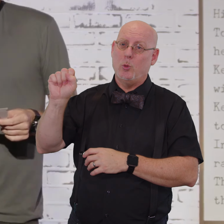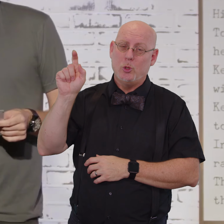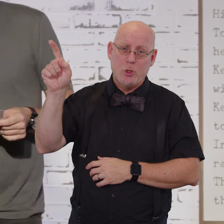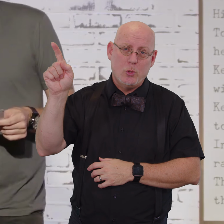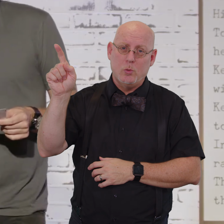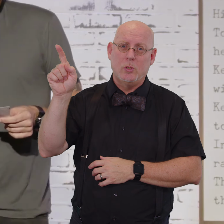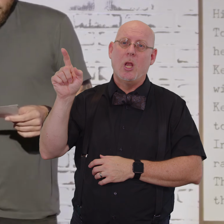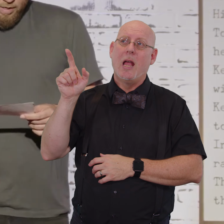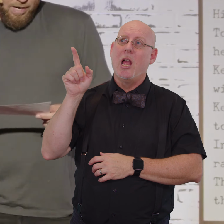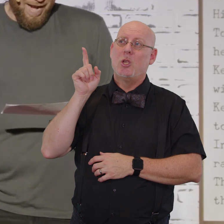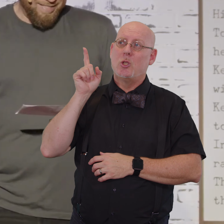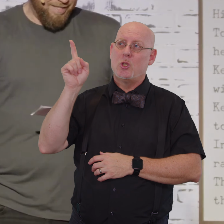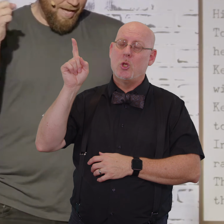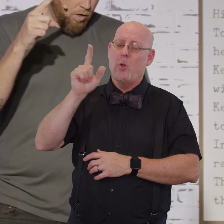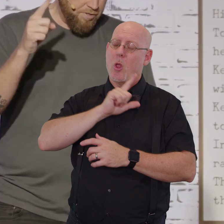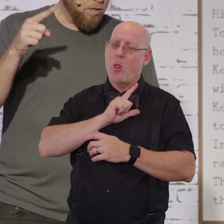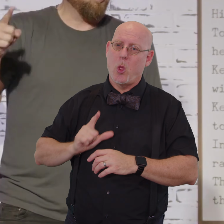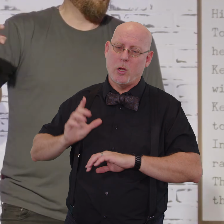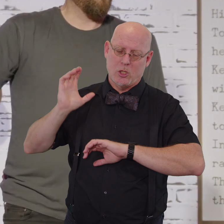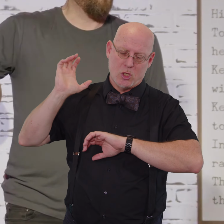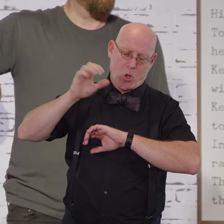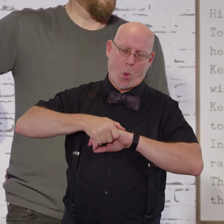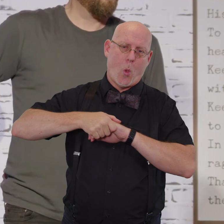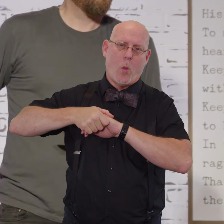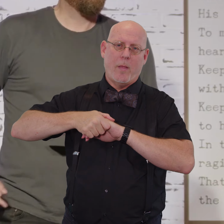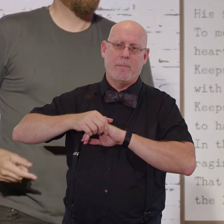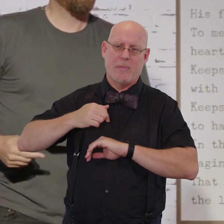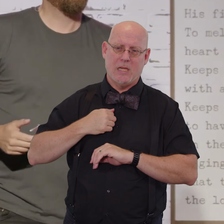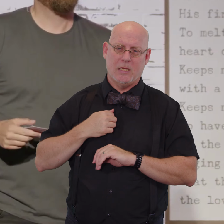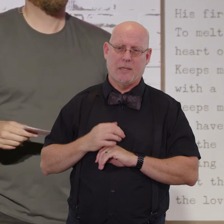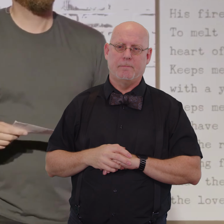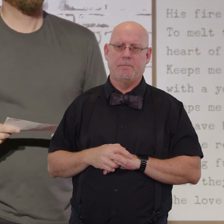thee took hold as thou dear Lord on me